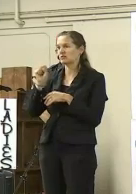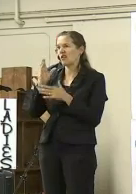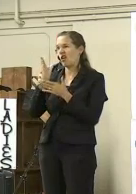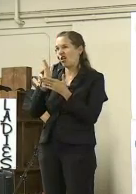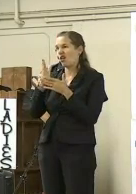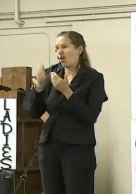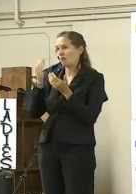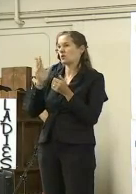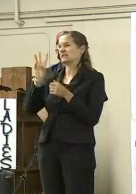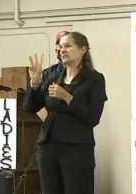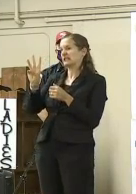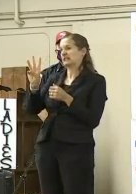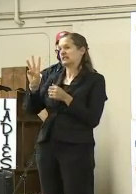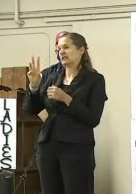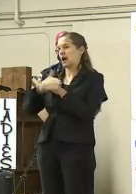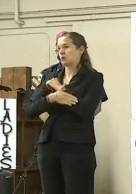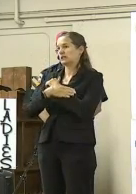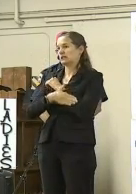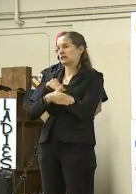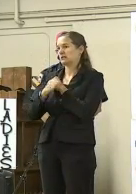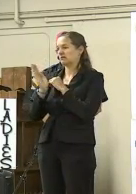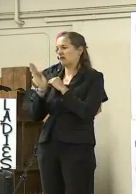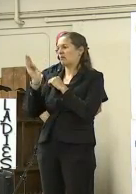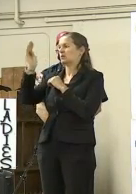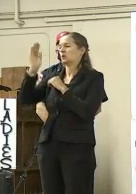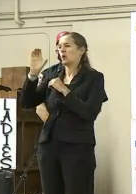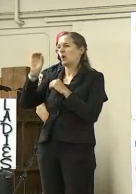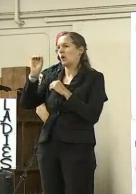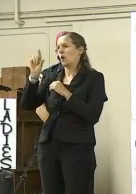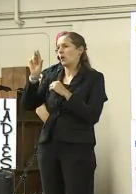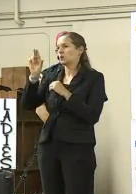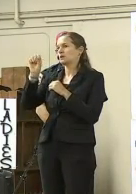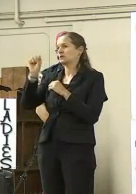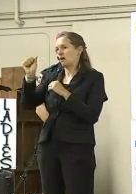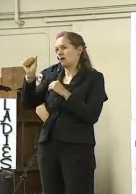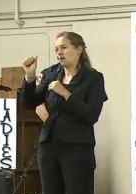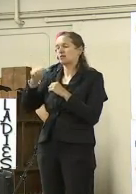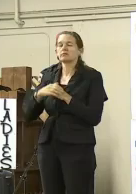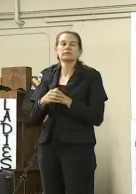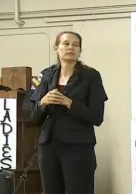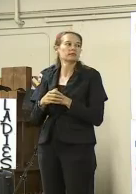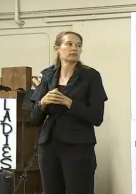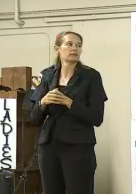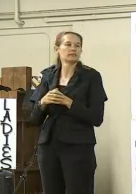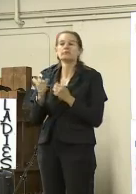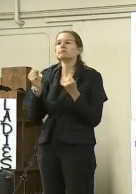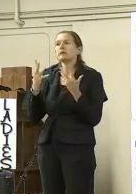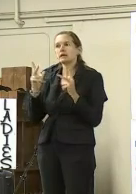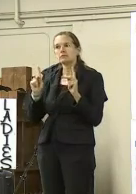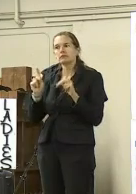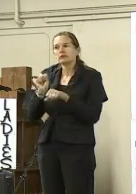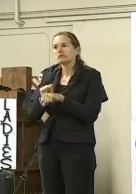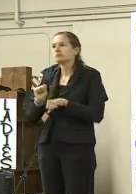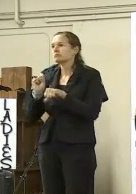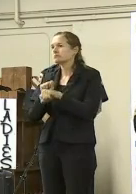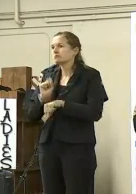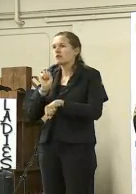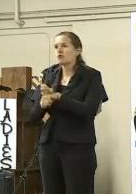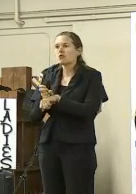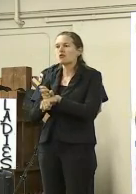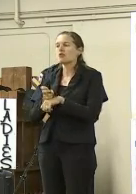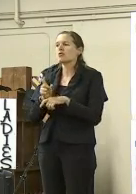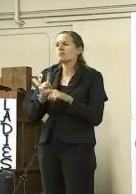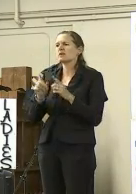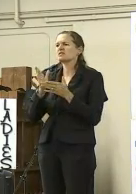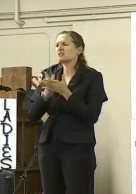on the edge of Colusa. There's a lot of work that's being done, and I know that all of you are growing